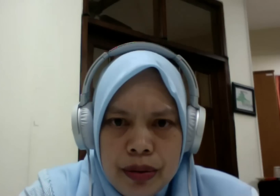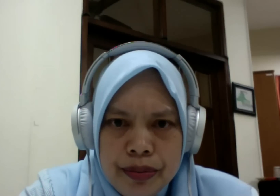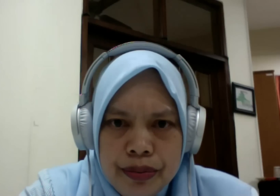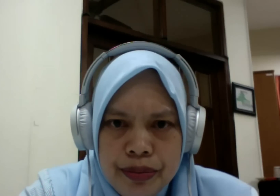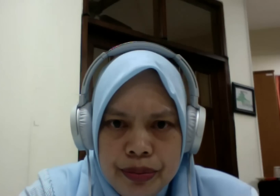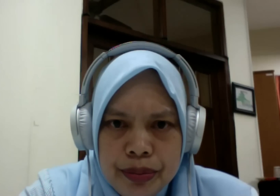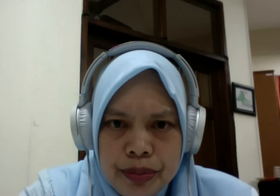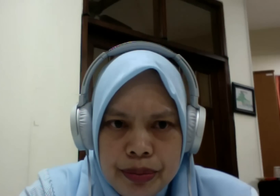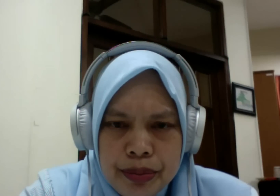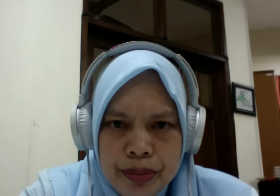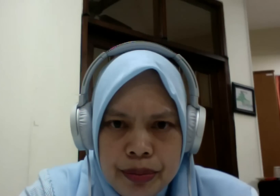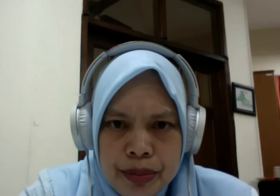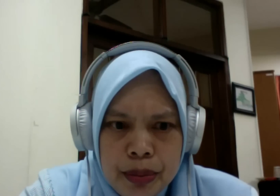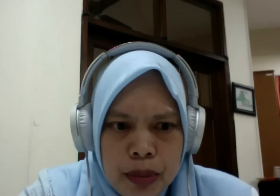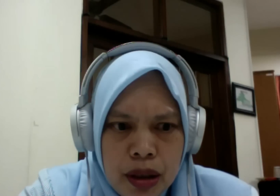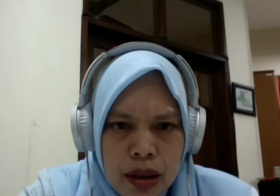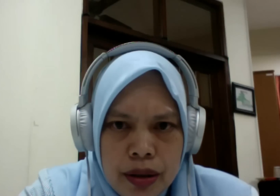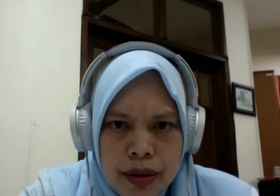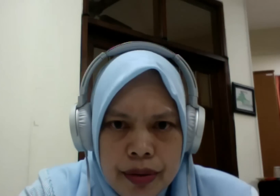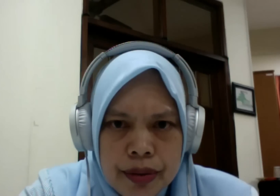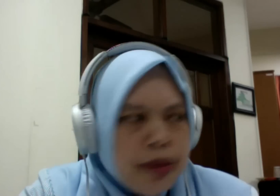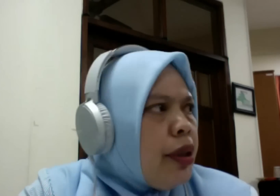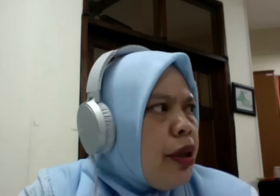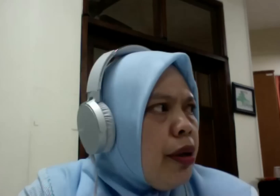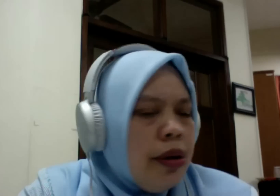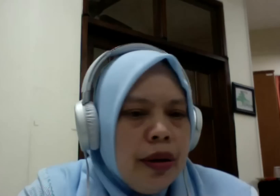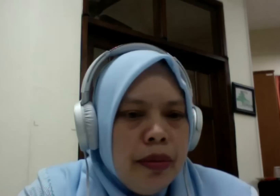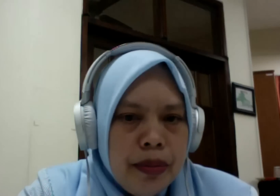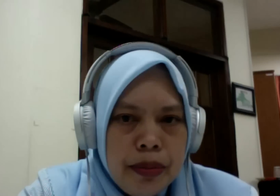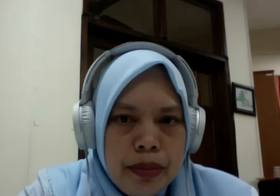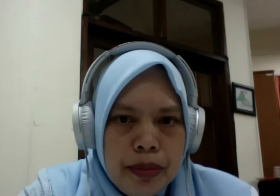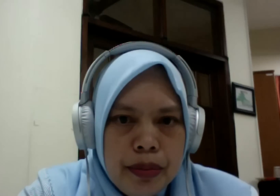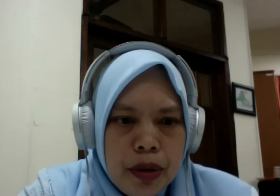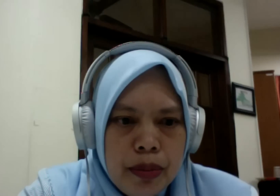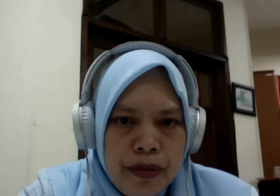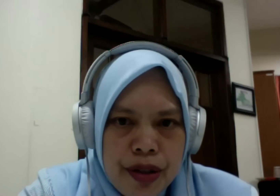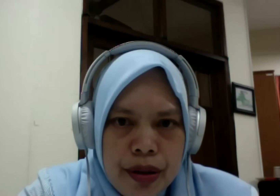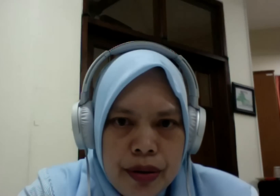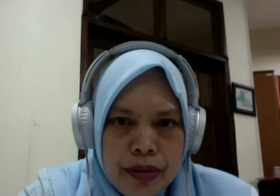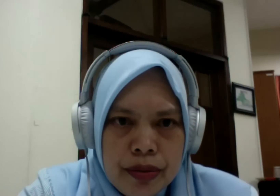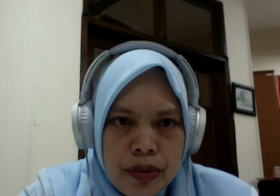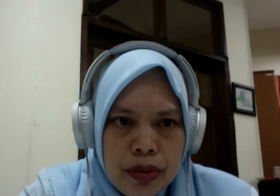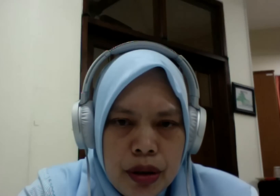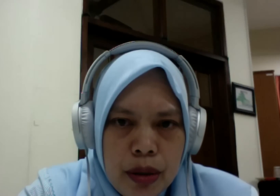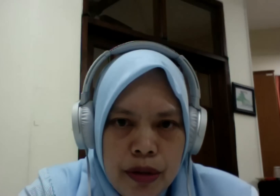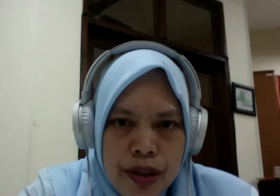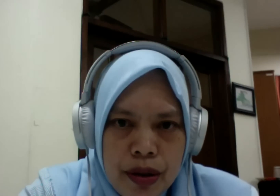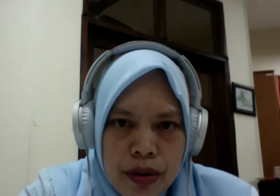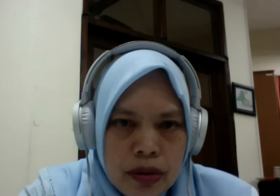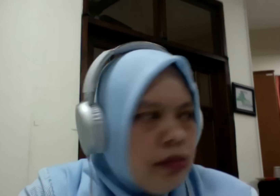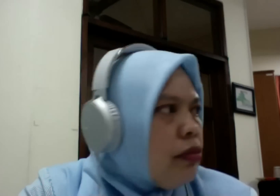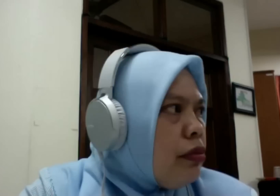apa? Office single. Office di mana? Oh, smooth. Ucil lagi tontir sih.